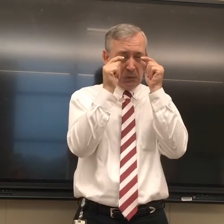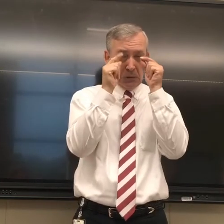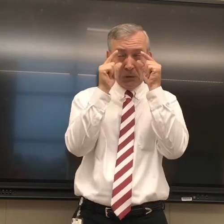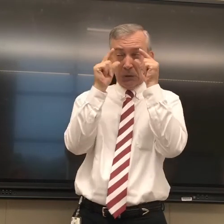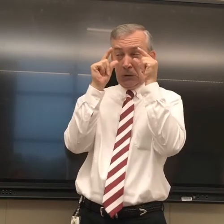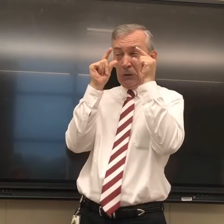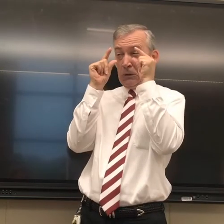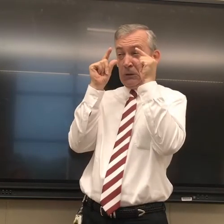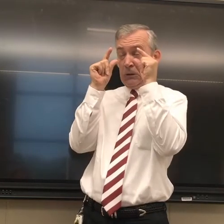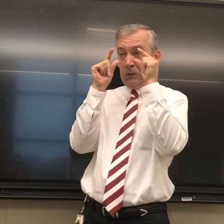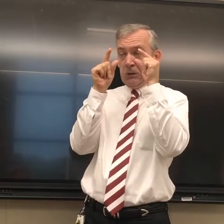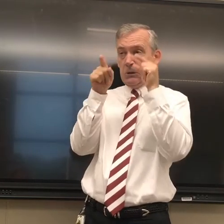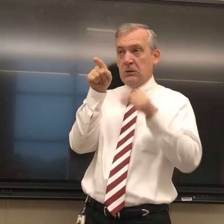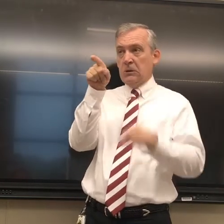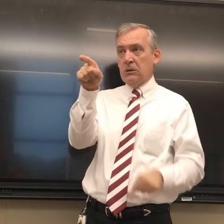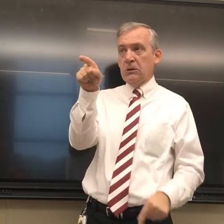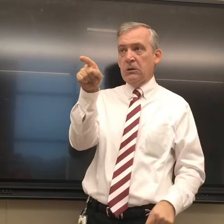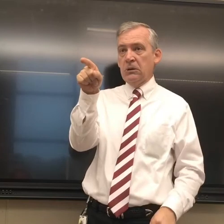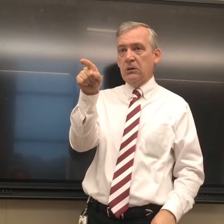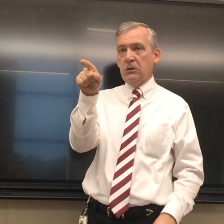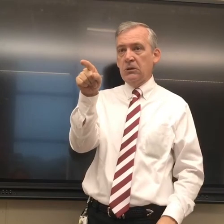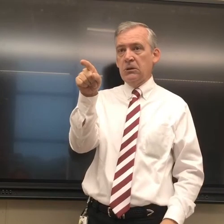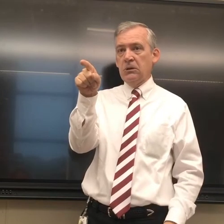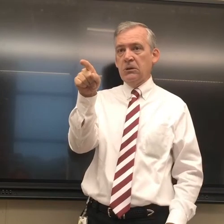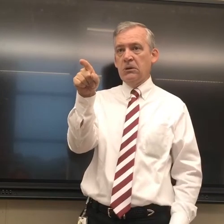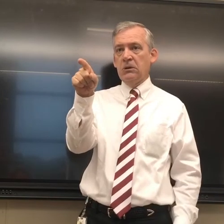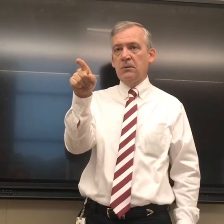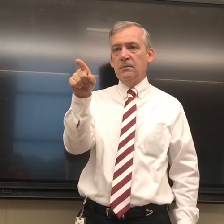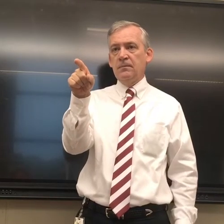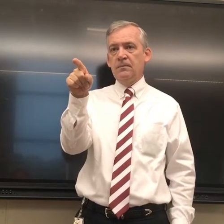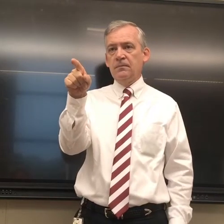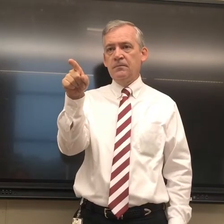and in front of me, a pair of large, calloused feet.